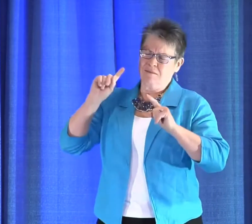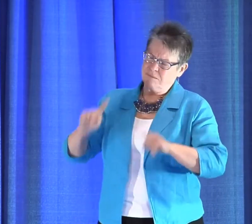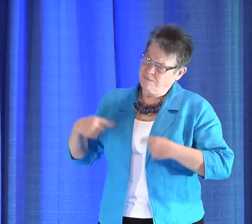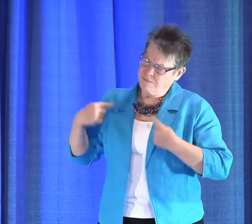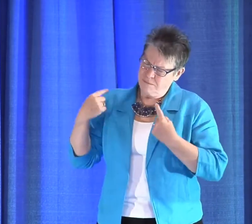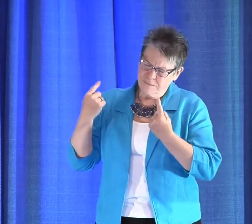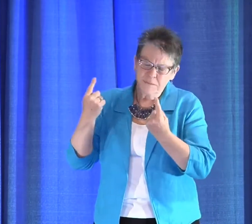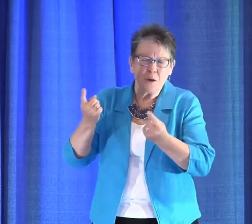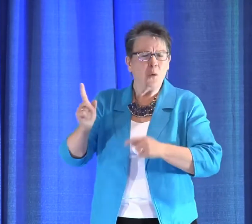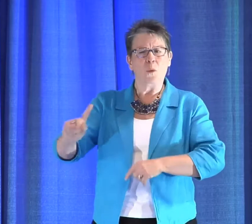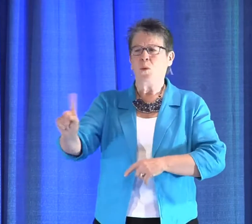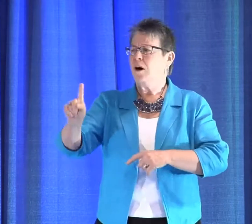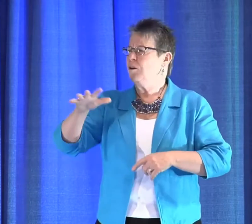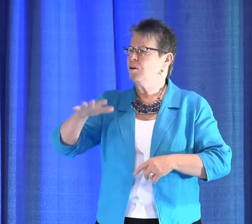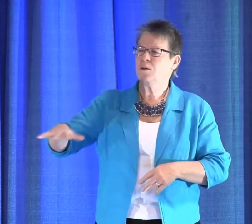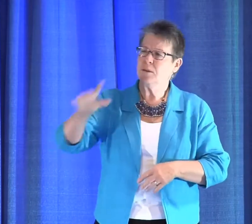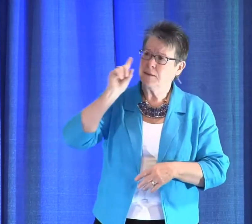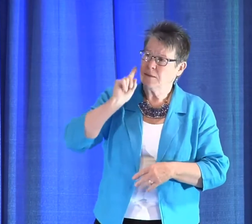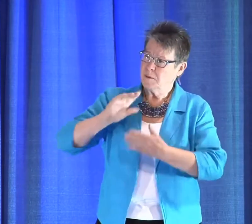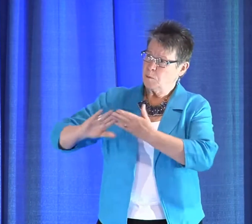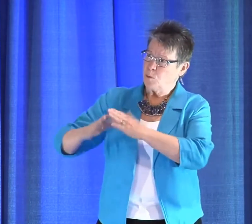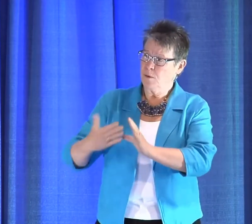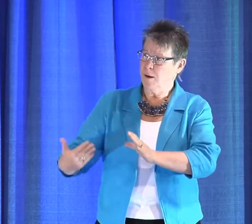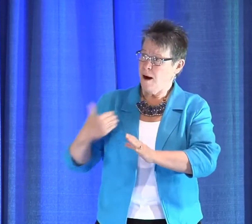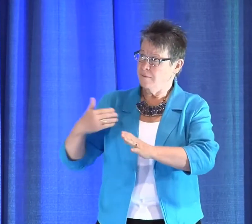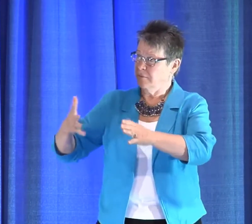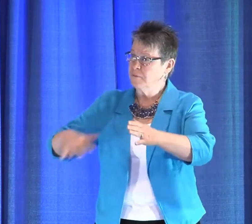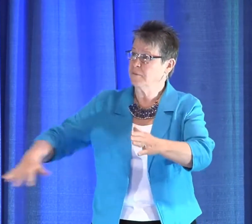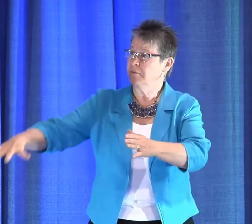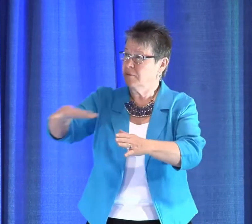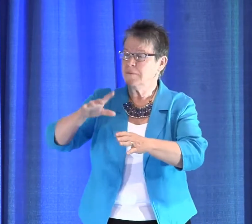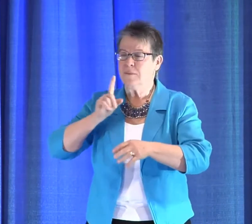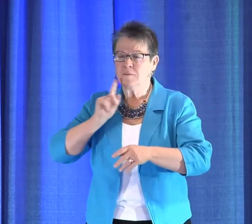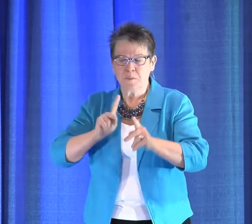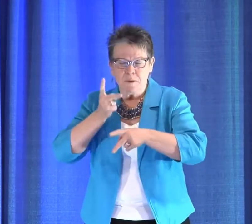Now, deaf interpreters were not always called deaf interpreters, but let's see where we can find the first one.